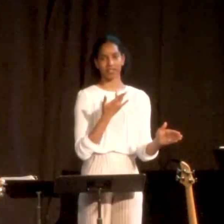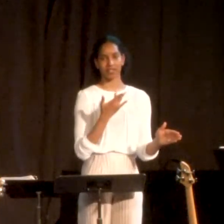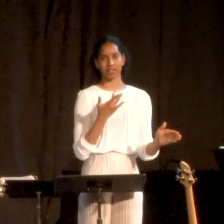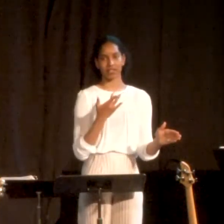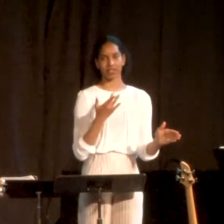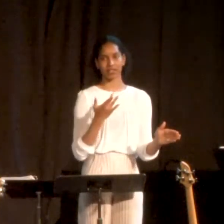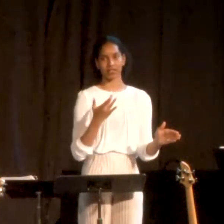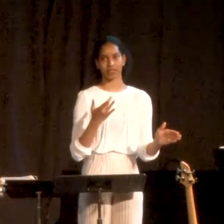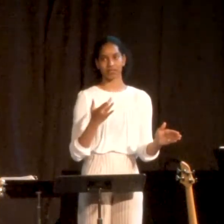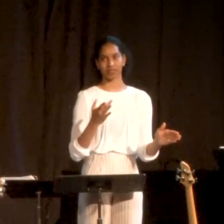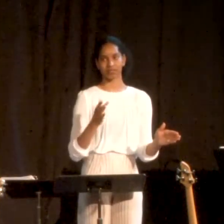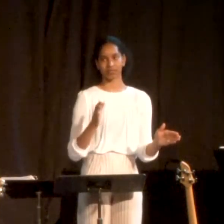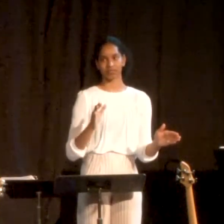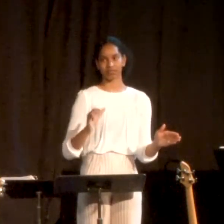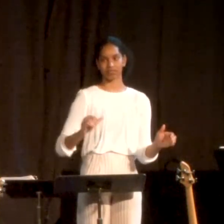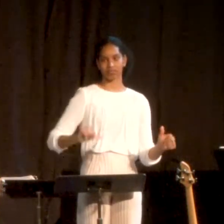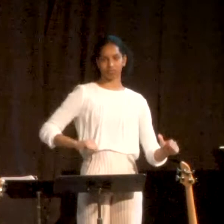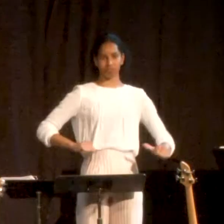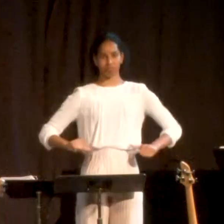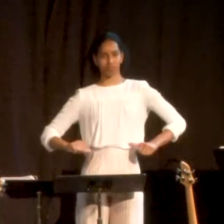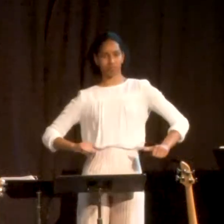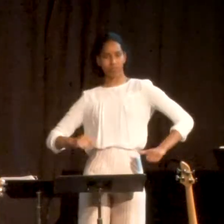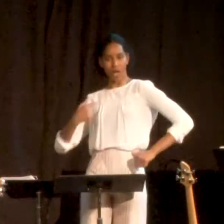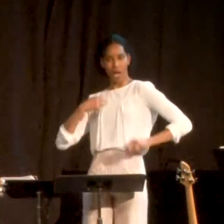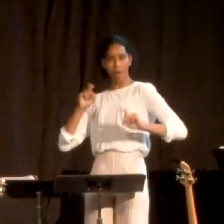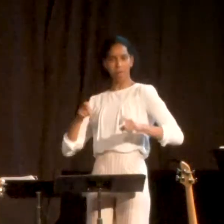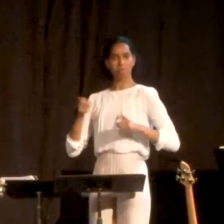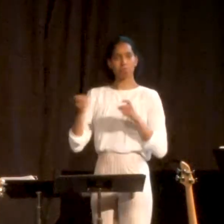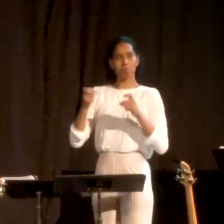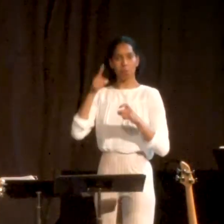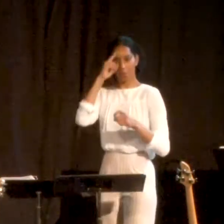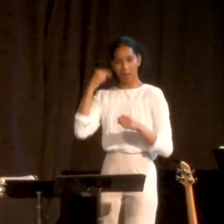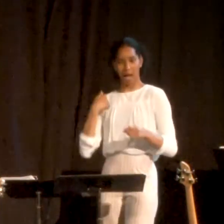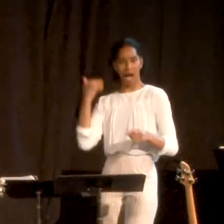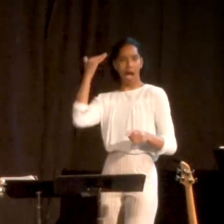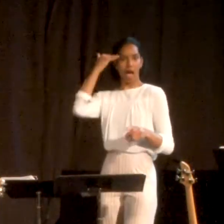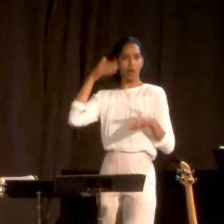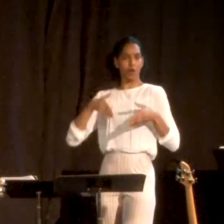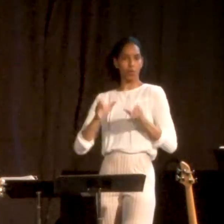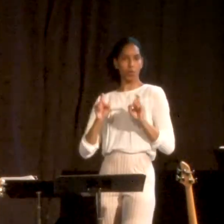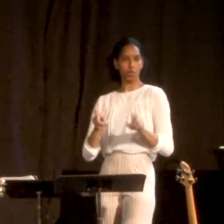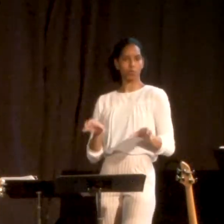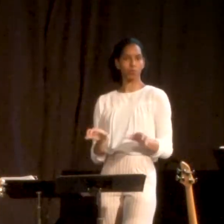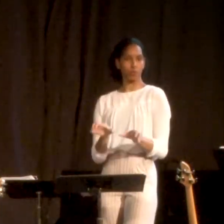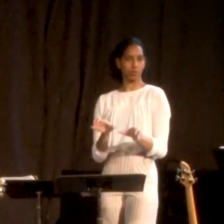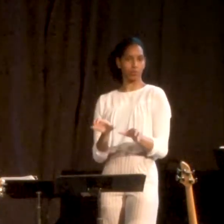entitled to be in control and to have the say.